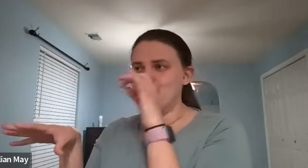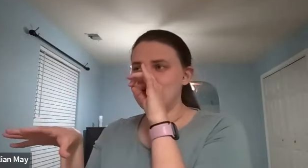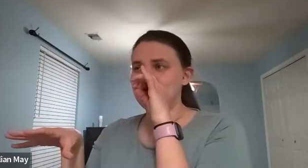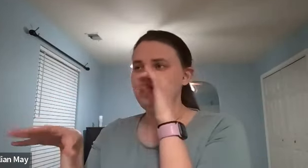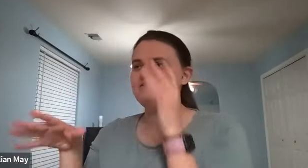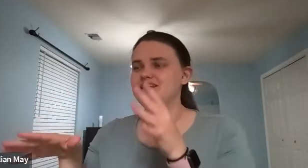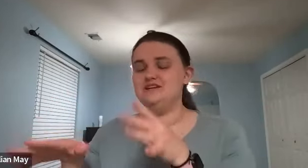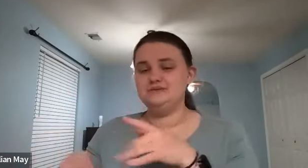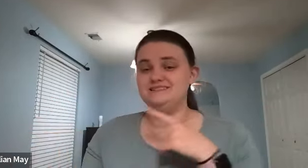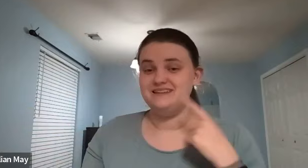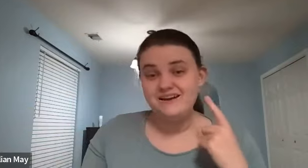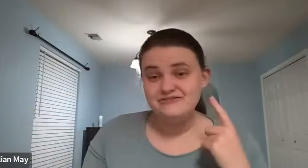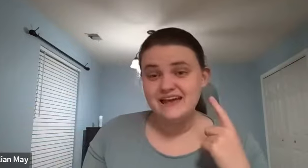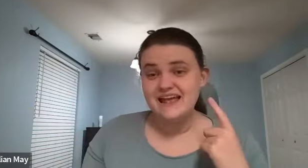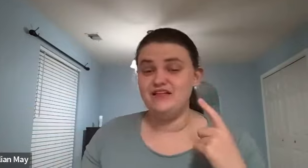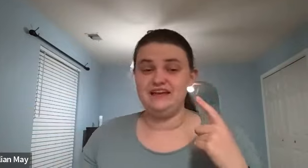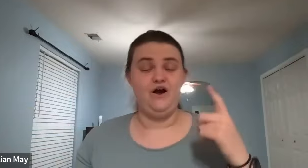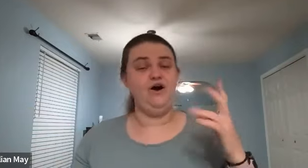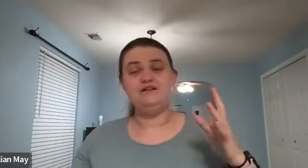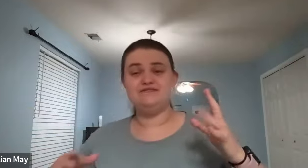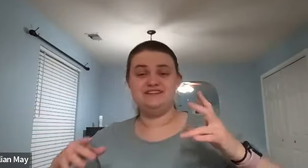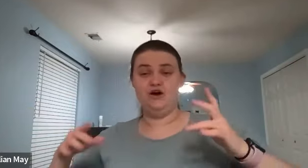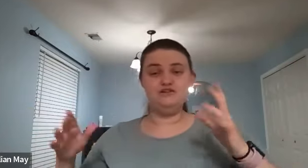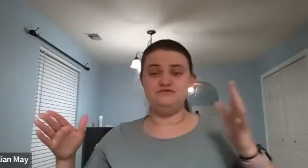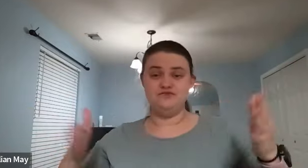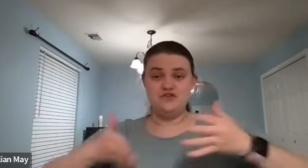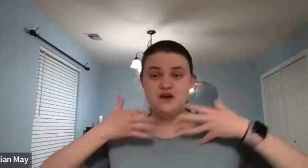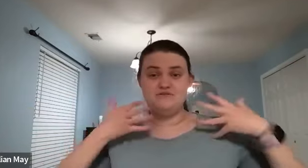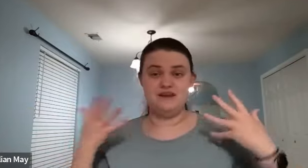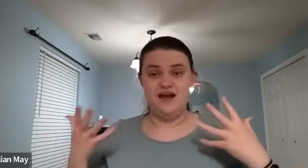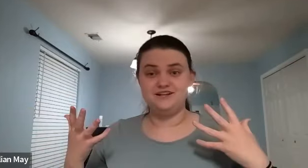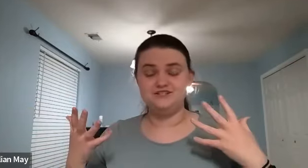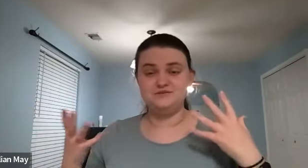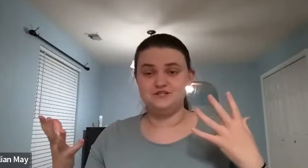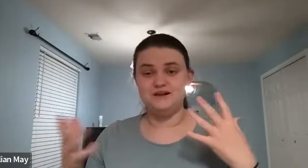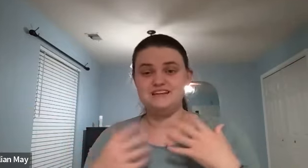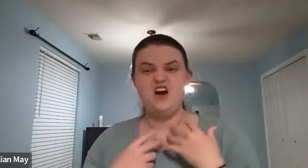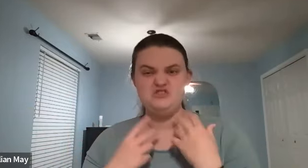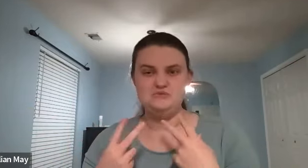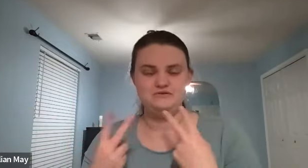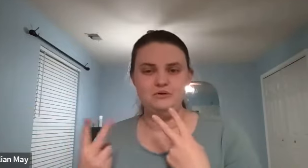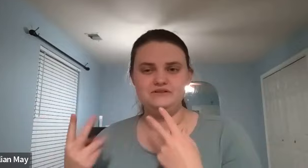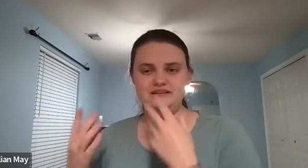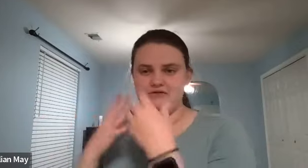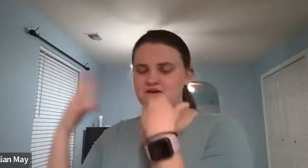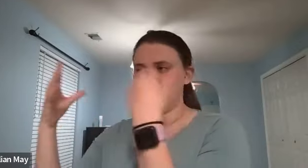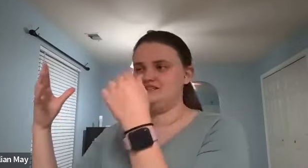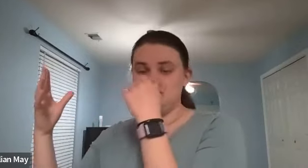then when you have a kid who is deaf and like all of their reactions and response, like how you would vocally have the kids talk